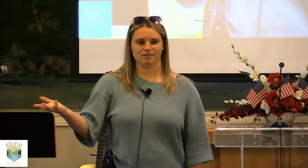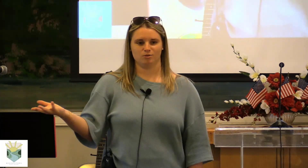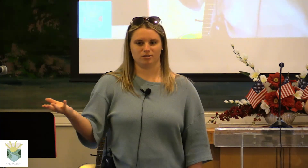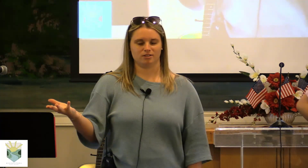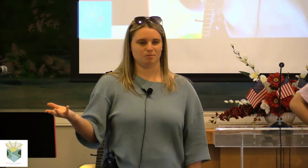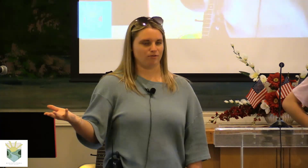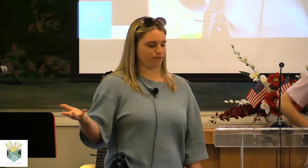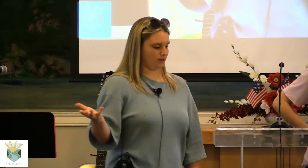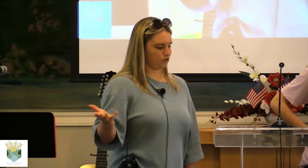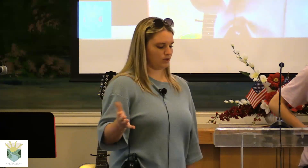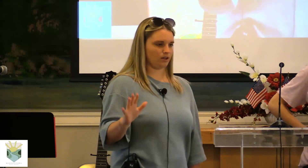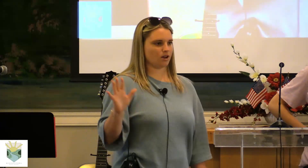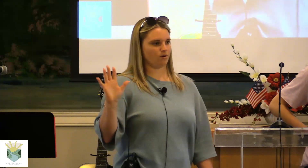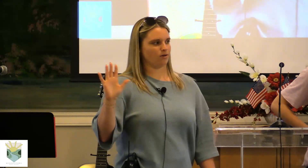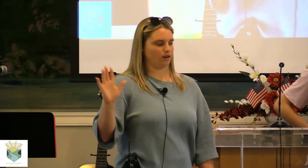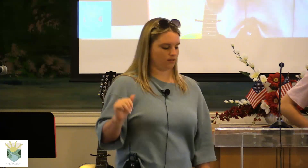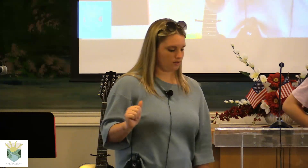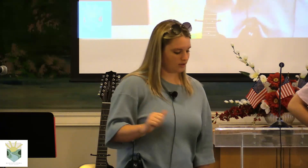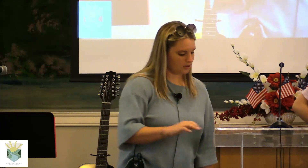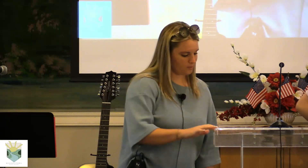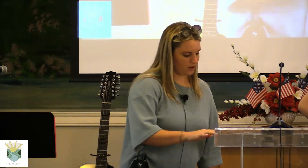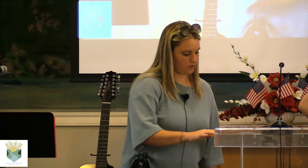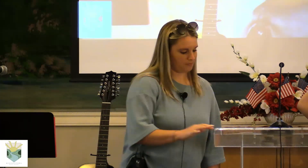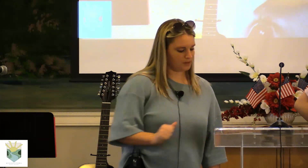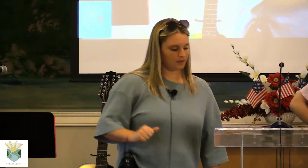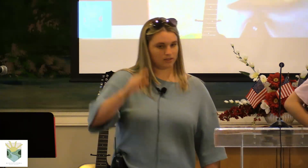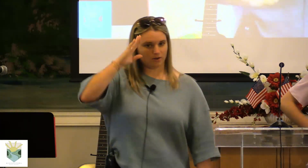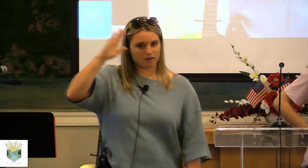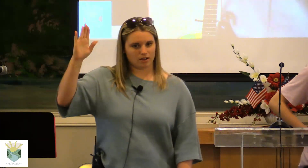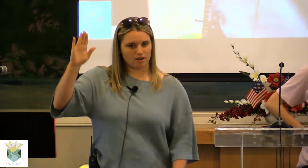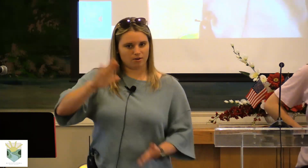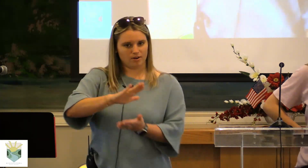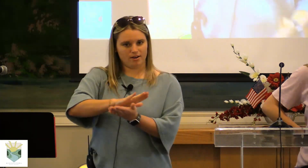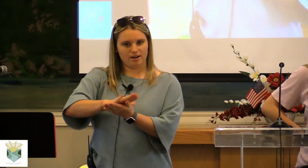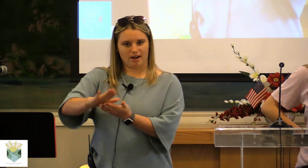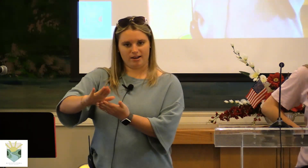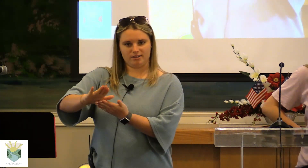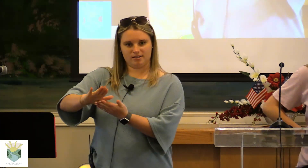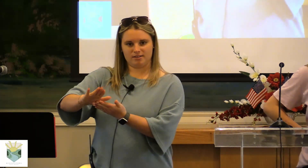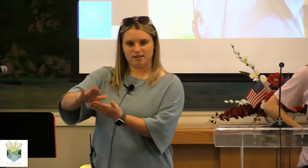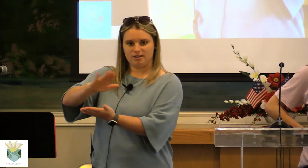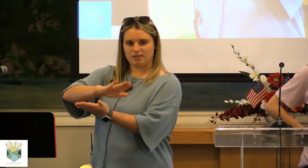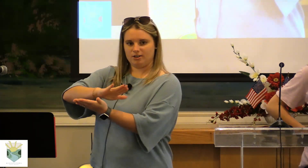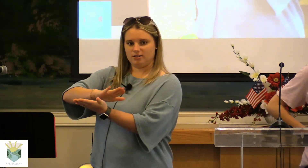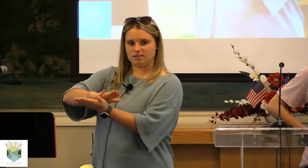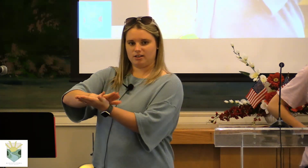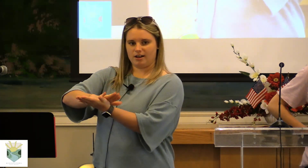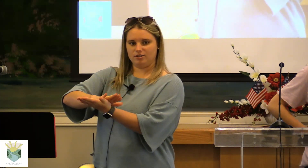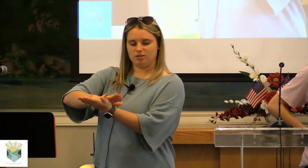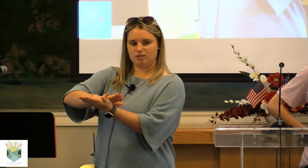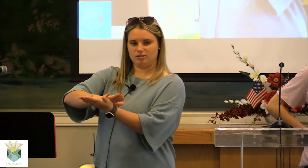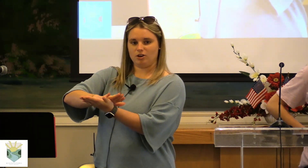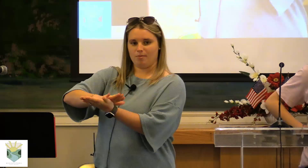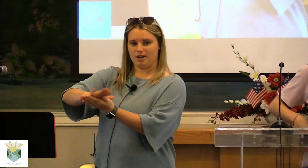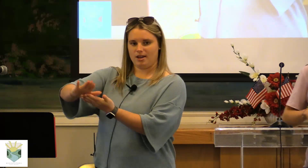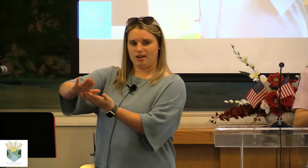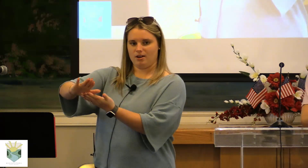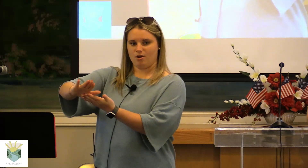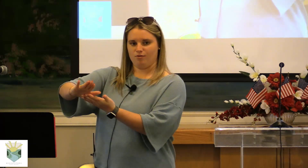using some different things. You'll be like, oh, okay. But anyway, so hello, nice. So you're going to slide your dominant hand over